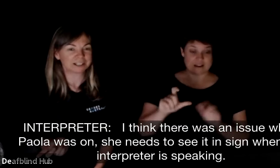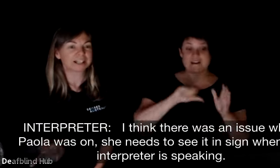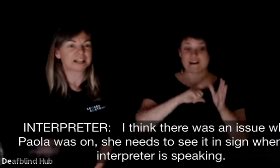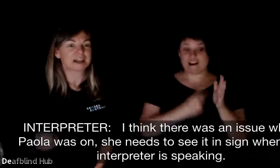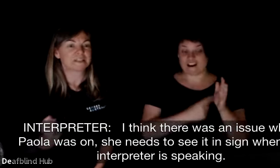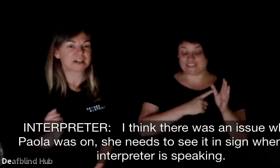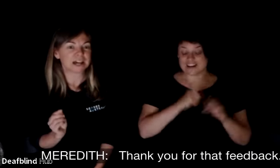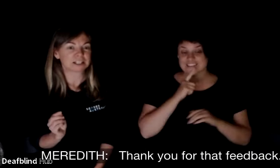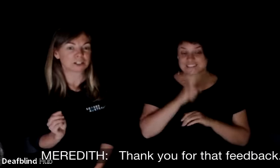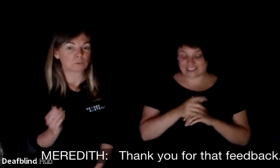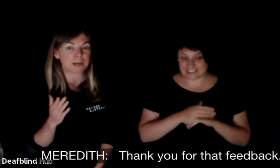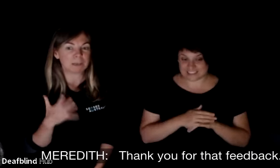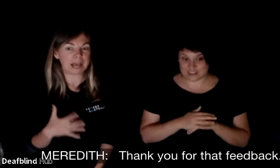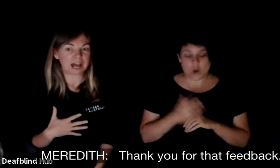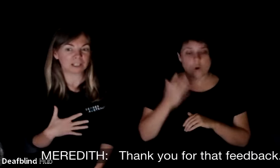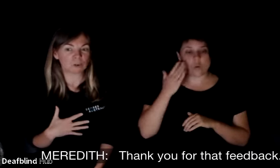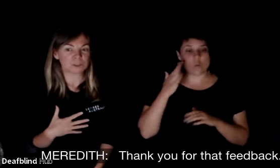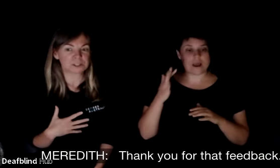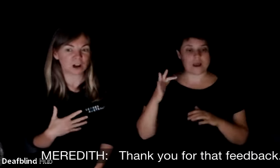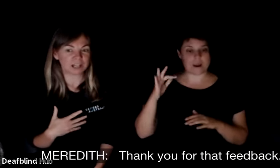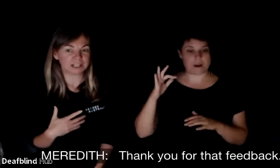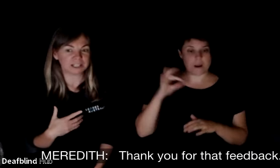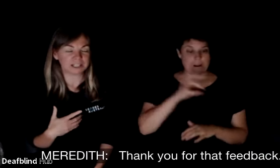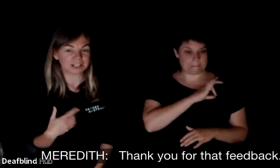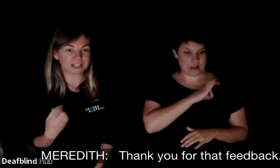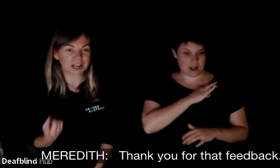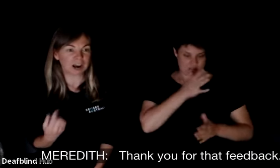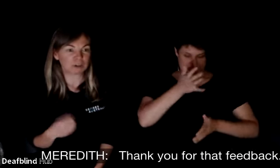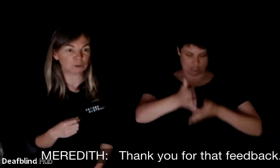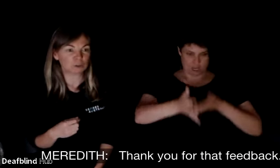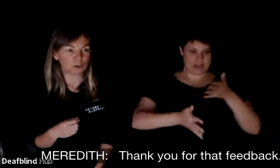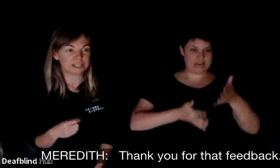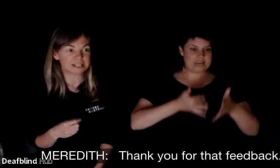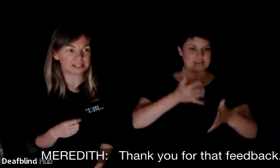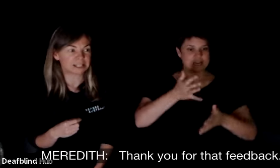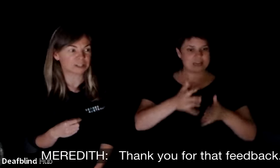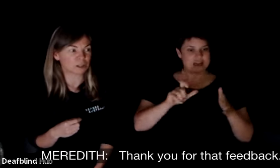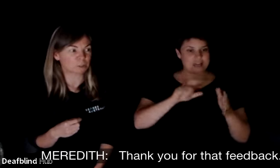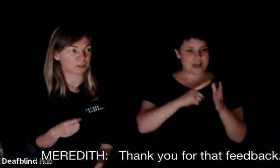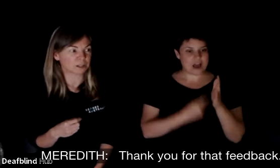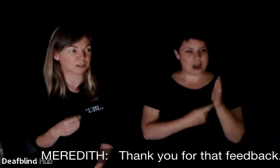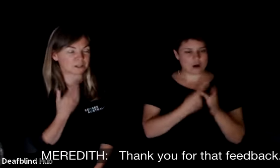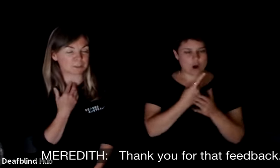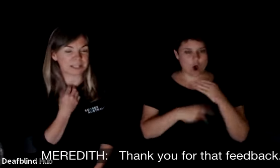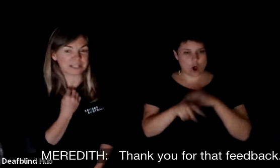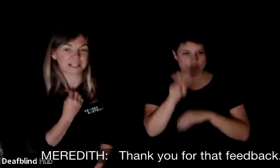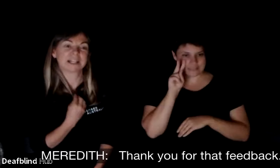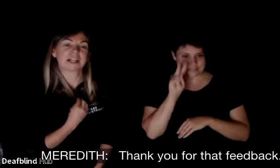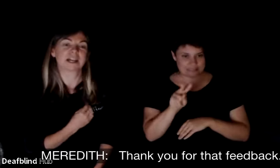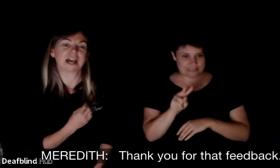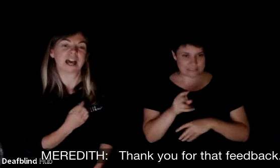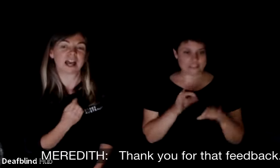Kara that when Paola was signing, Kara could only see the interpreter